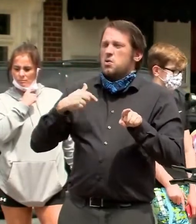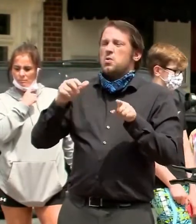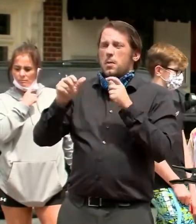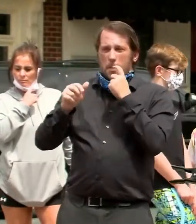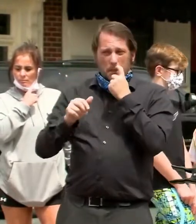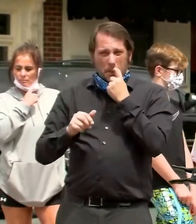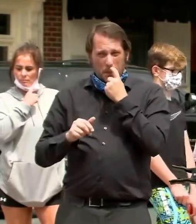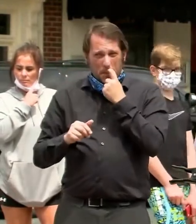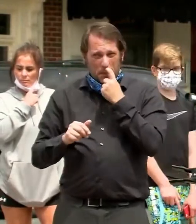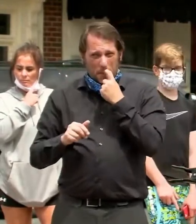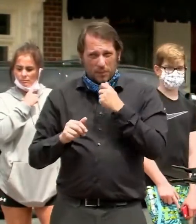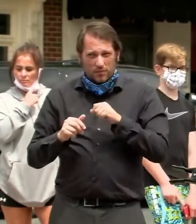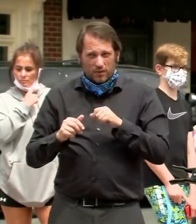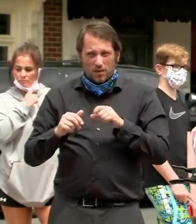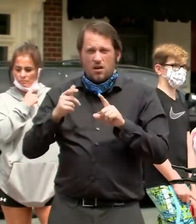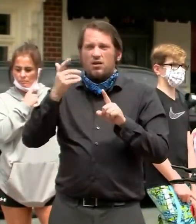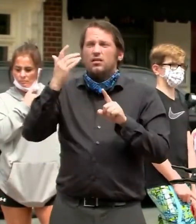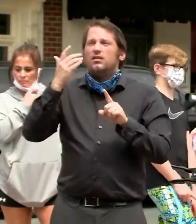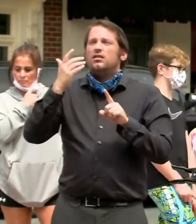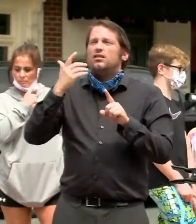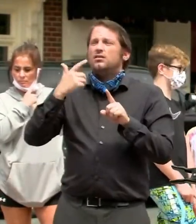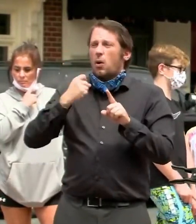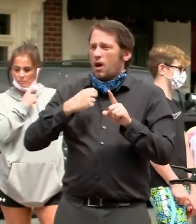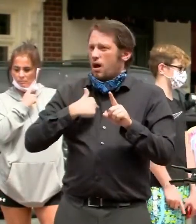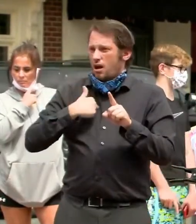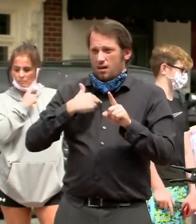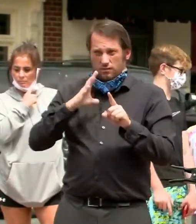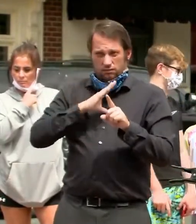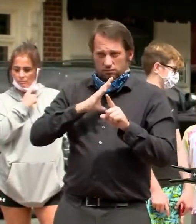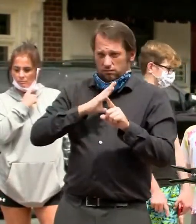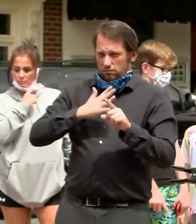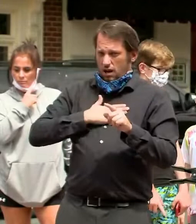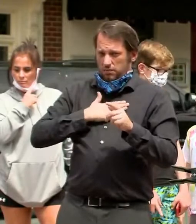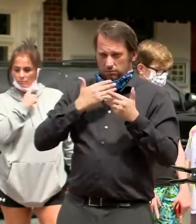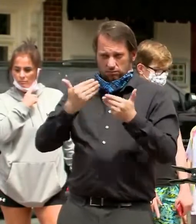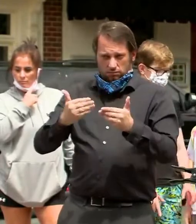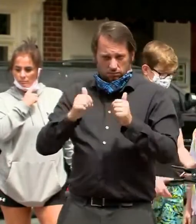state. And so I was happy with this press conference yesterday.